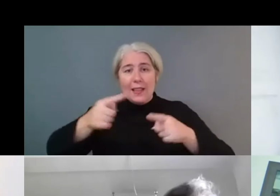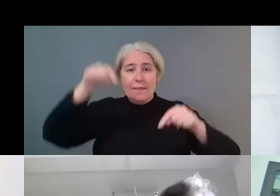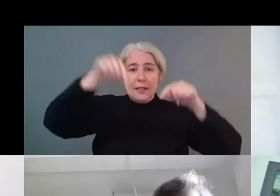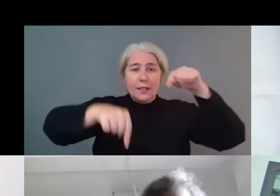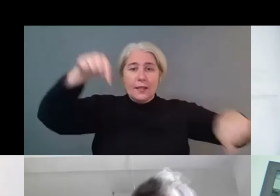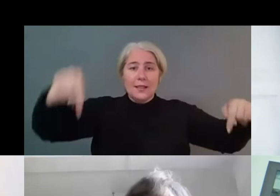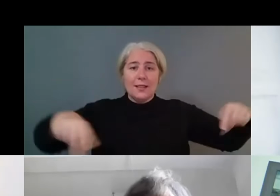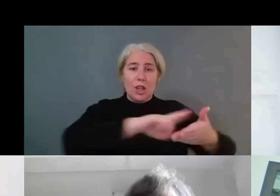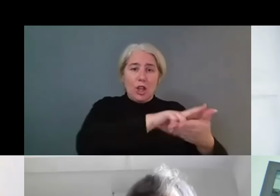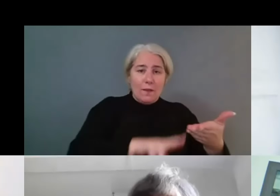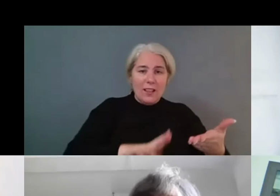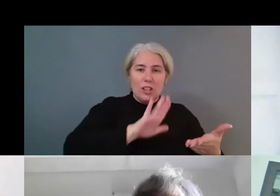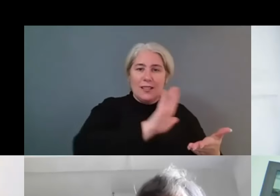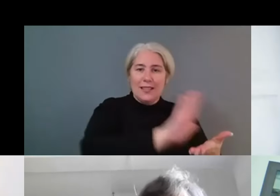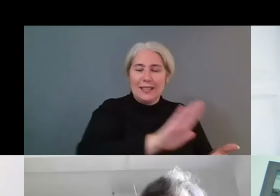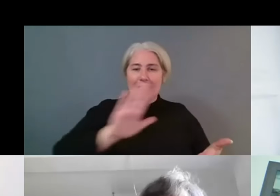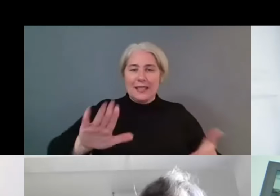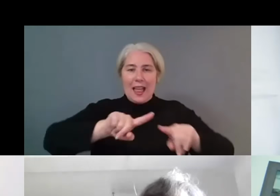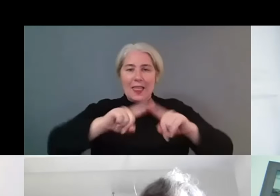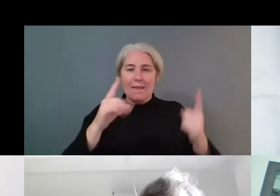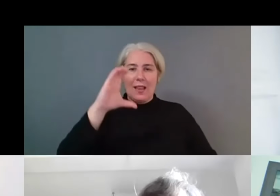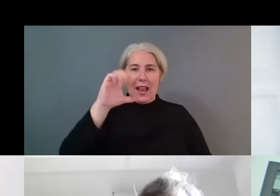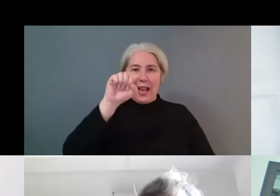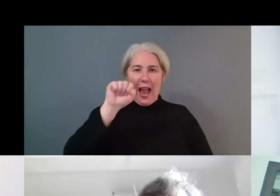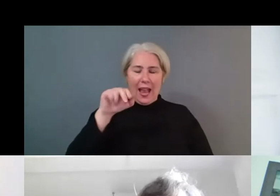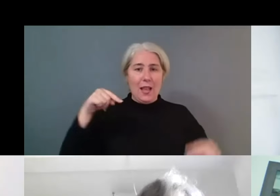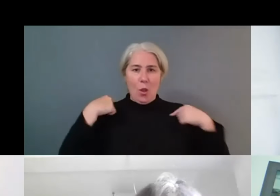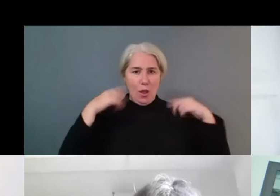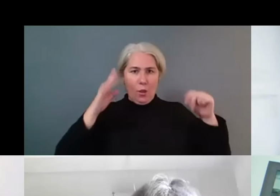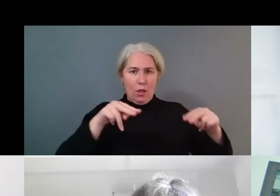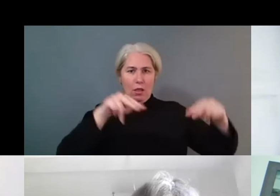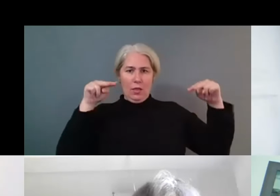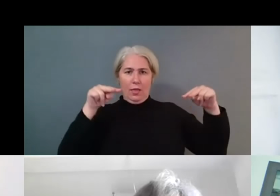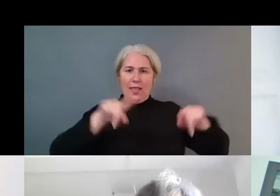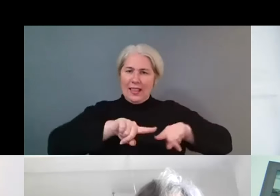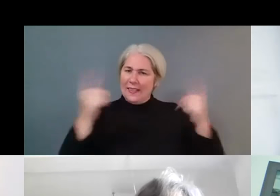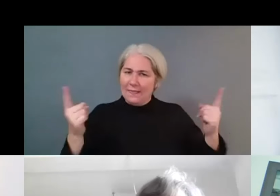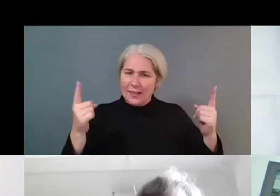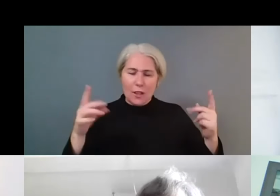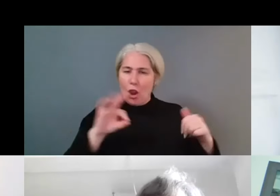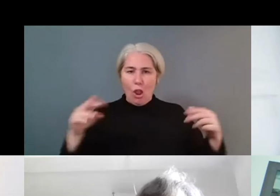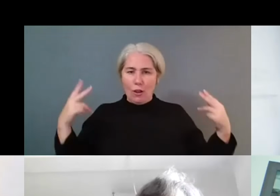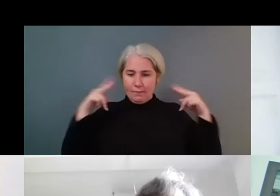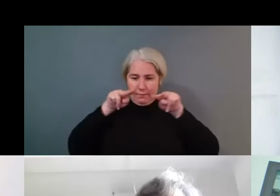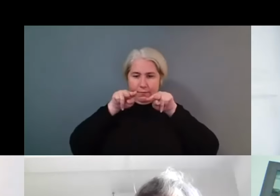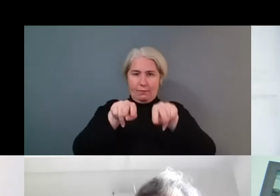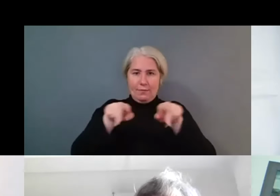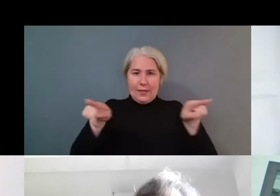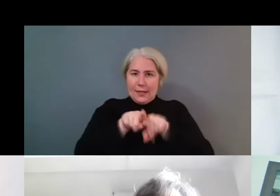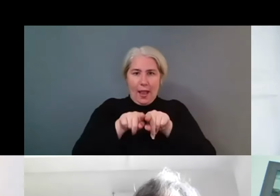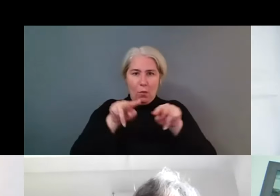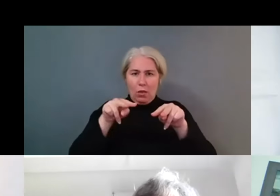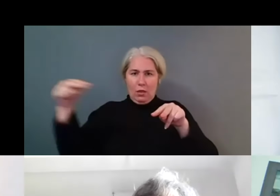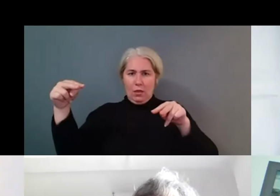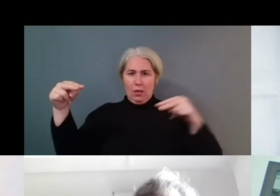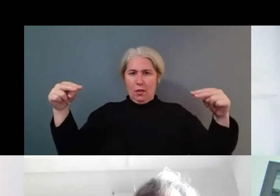of differences between the jurisprudence on some topics between the treaty bodies. But in